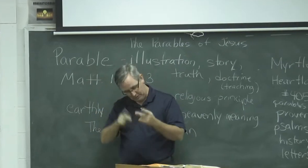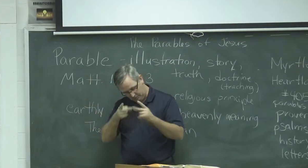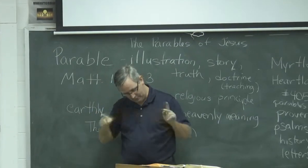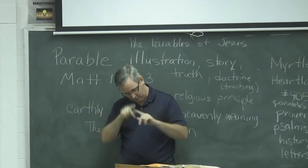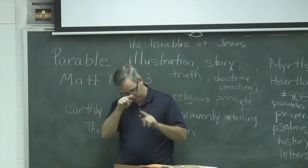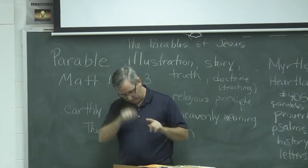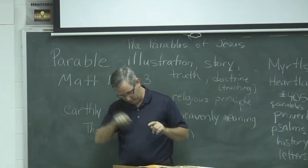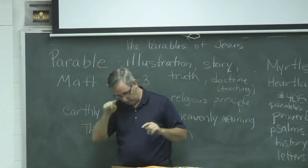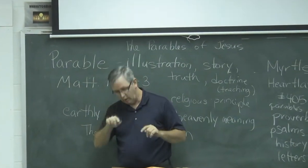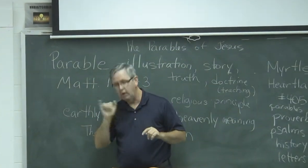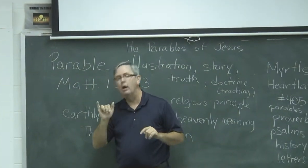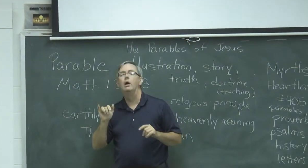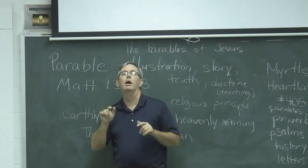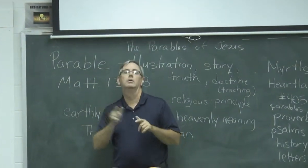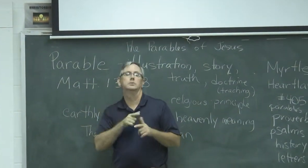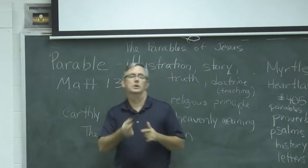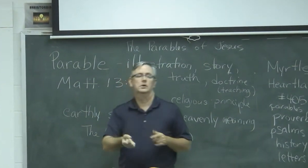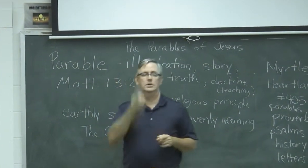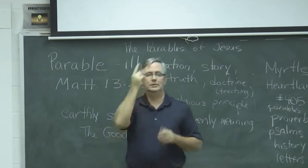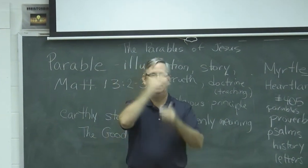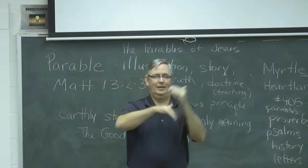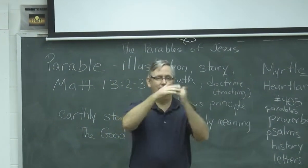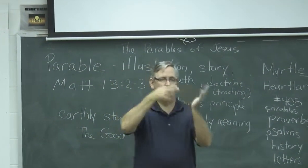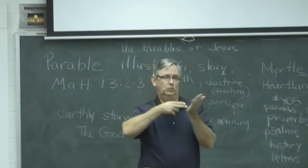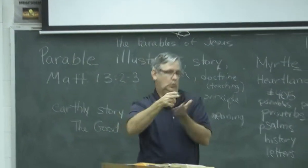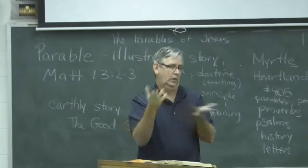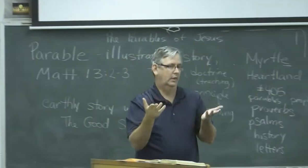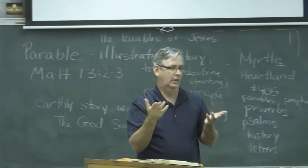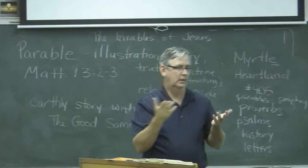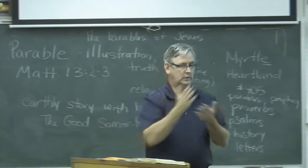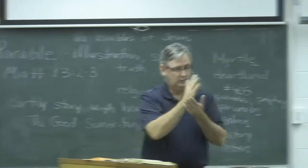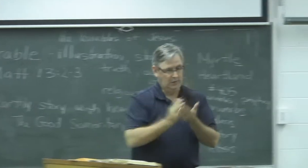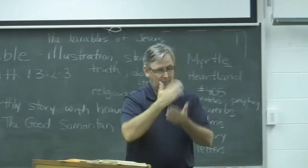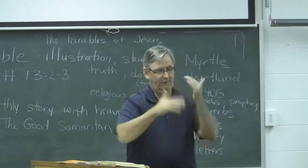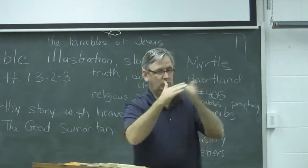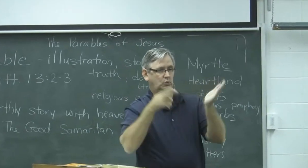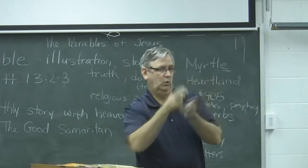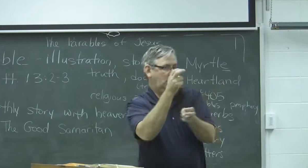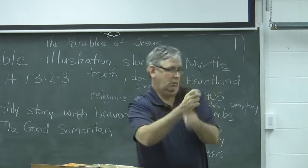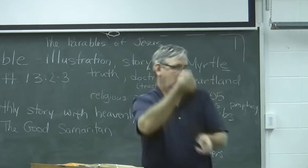And that's the point of the parables. So they understand the truth better.